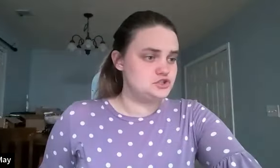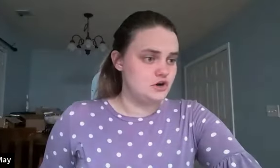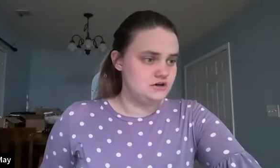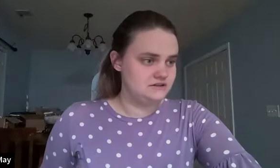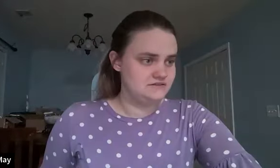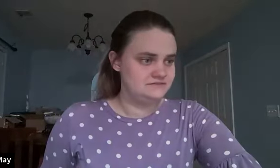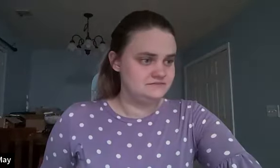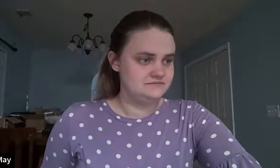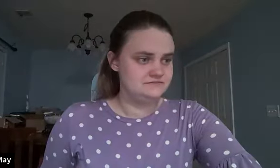Shark,